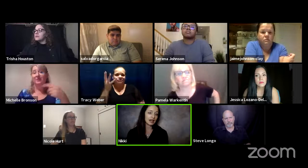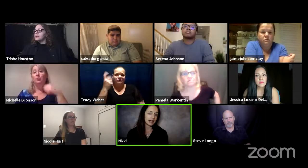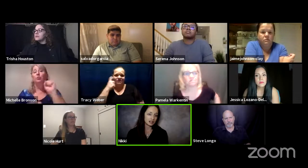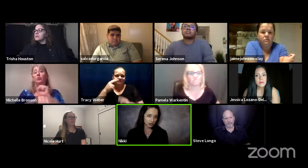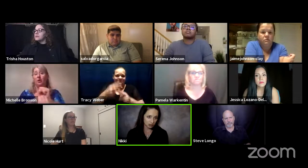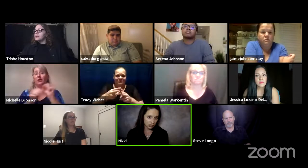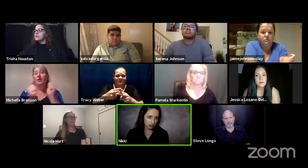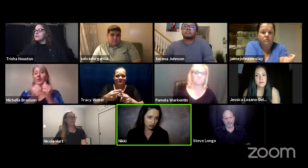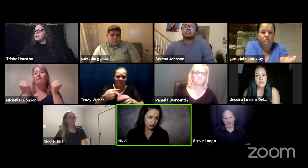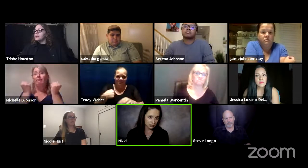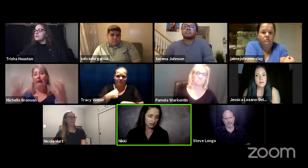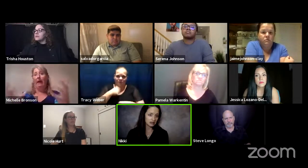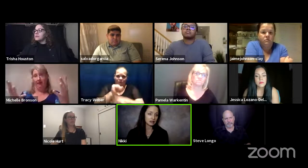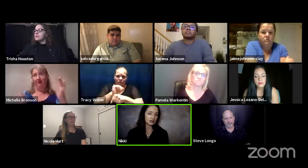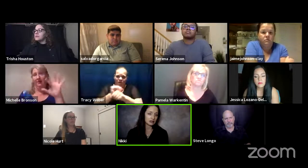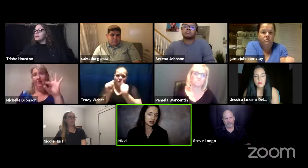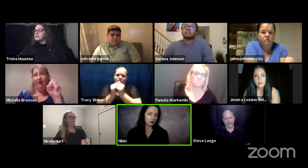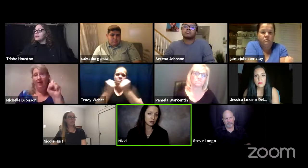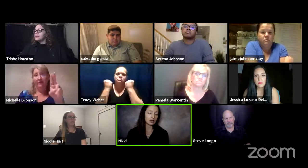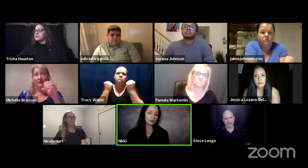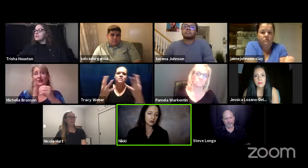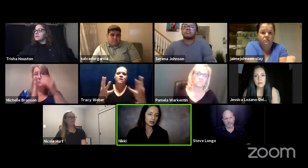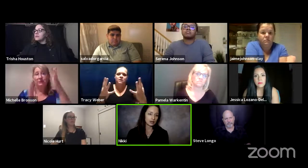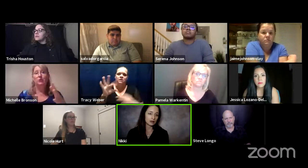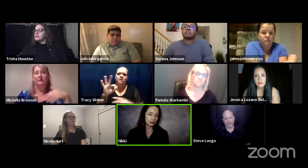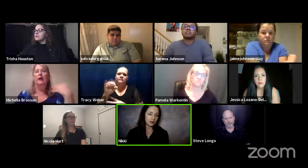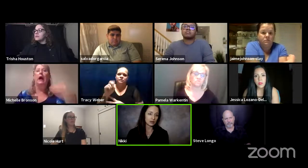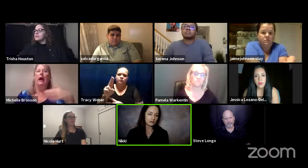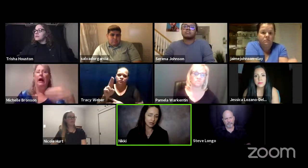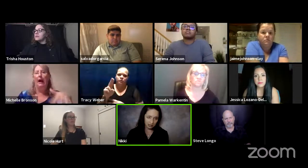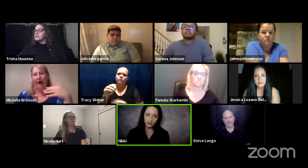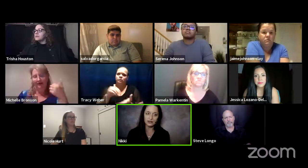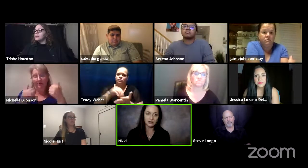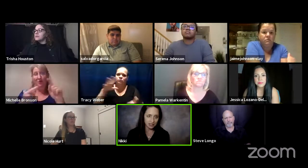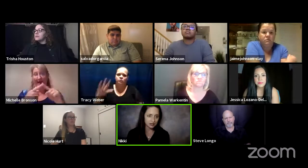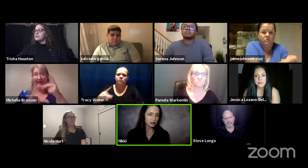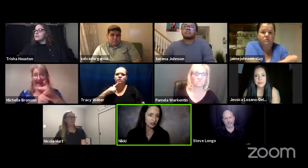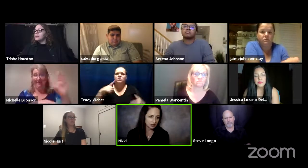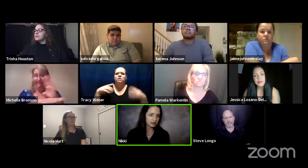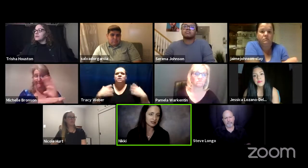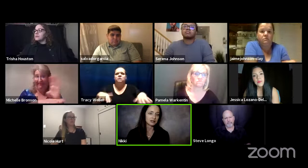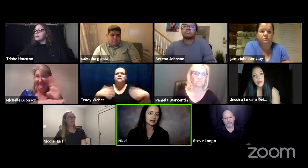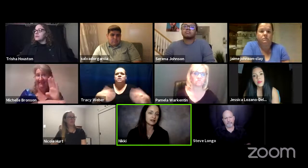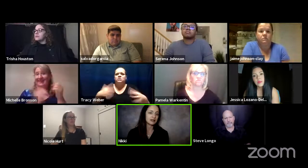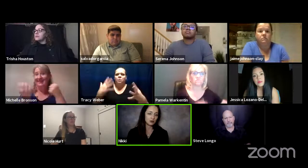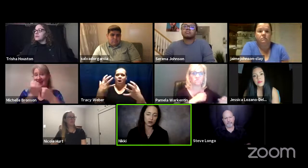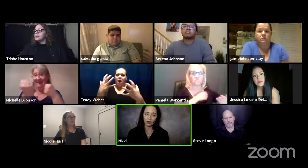As Tricia mentioned, we are working with many Fresno State students who are